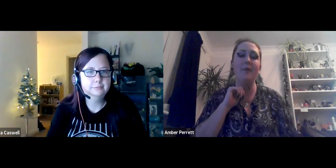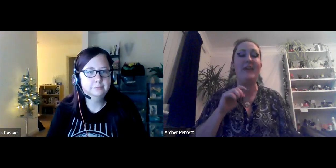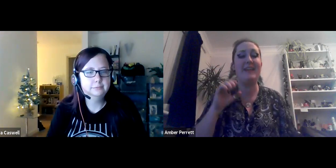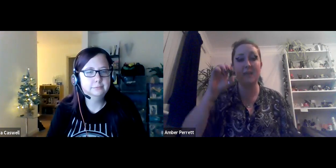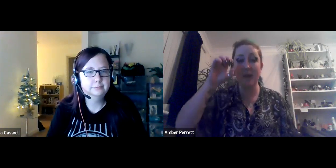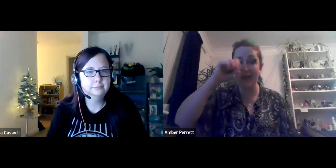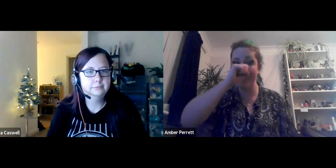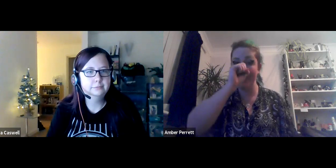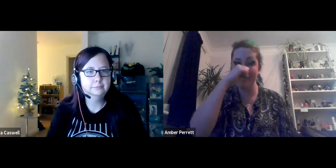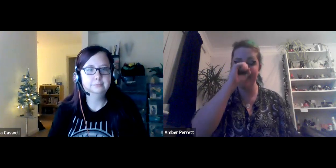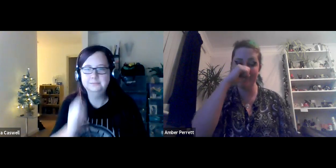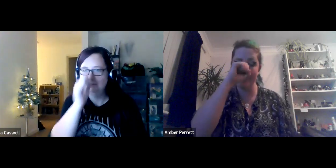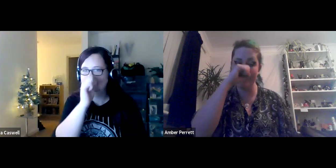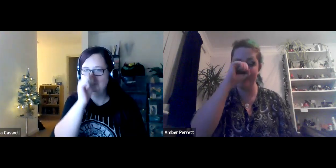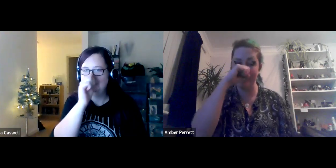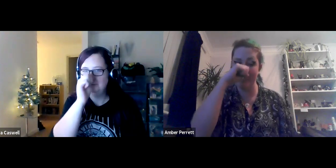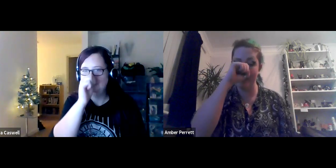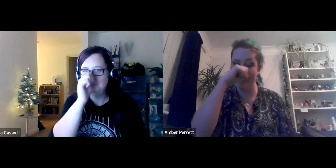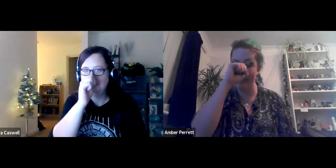Greedy is a pig, because obviously piggy greedy.